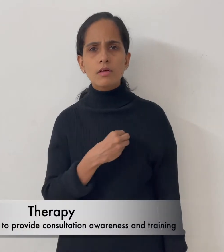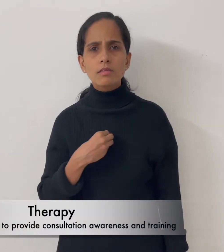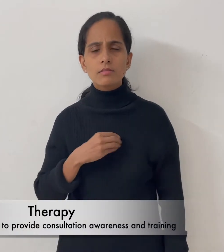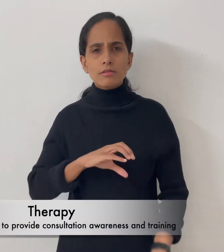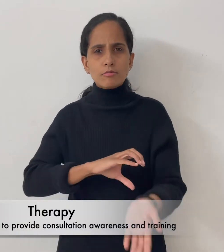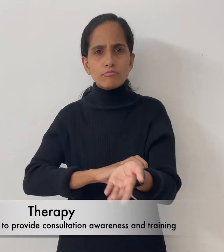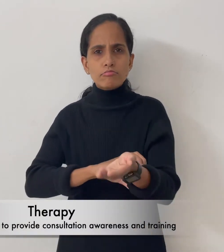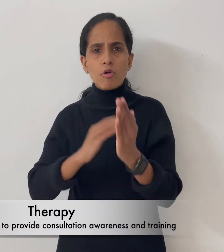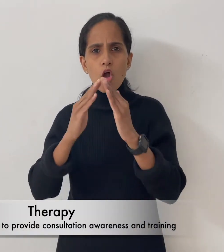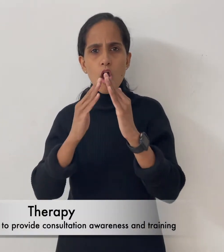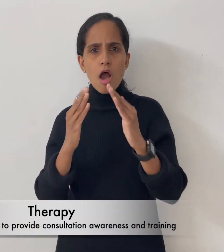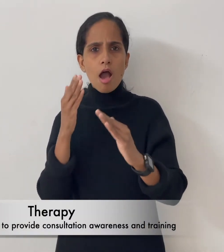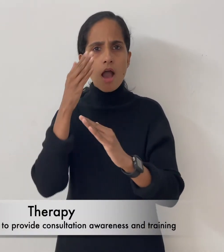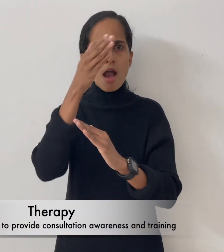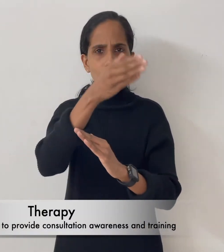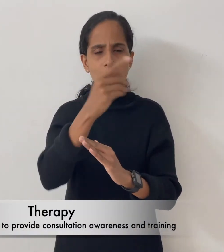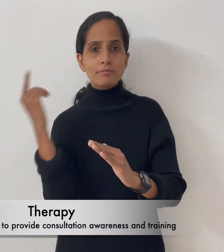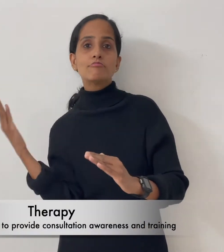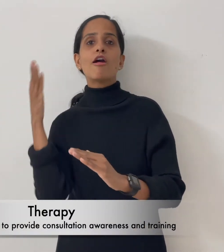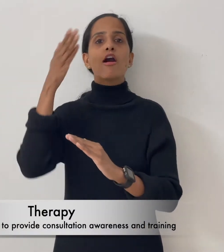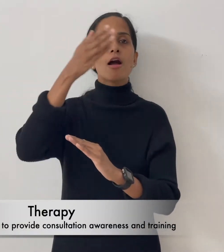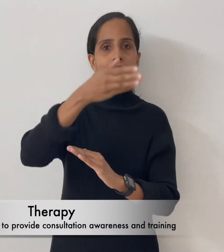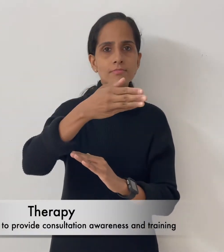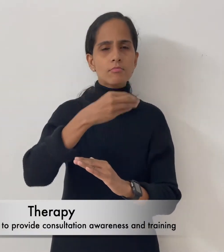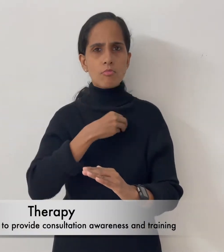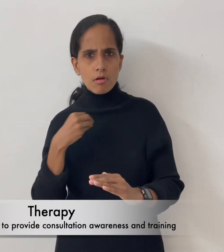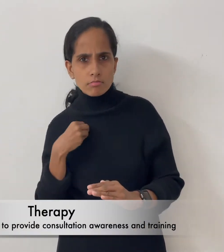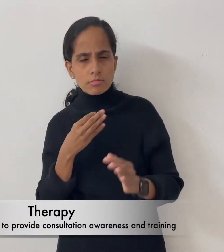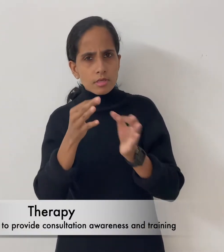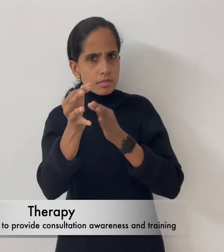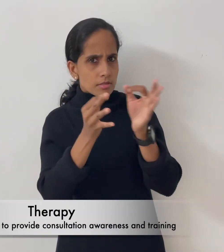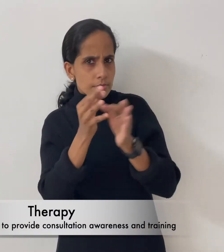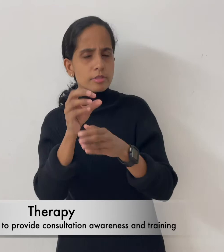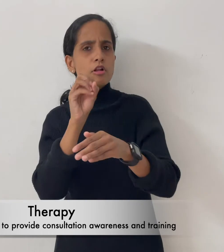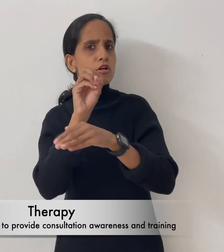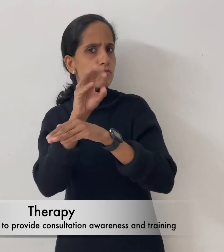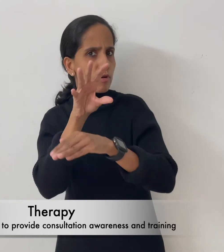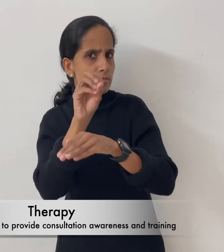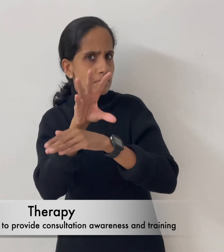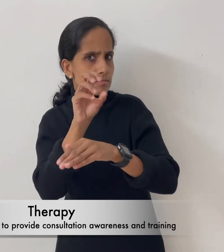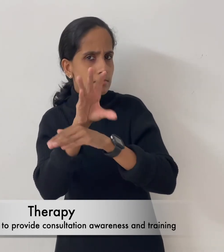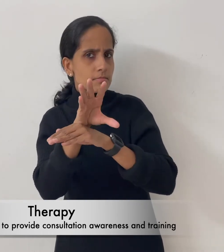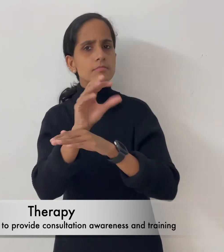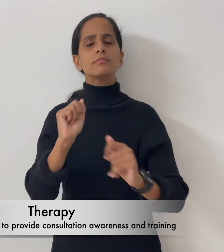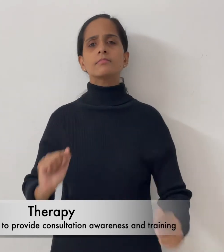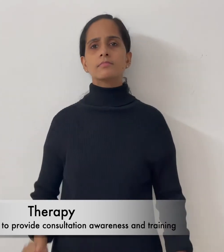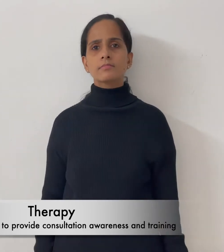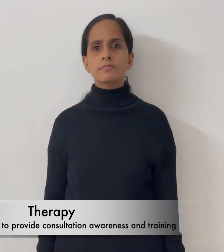Therapy. An expert visitation to provide consultation, awareness and training.